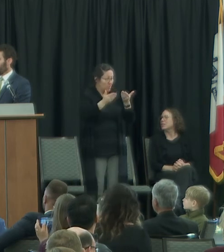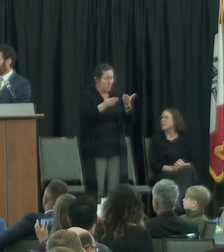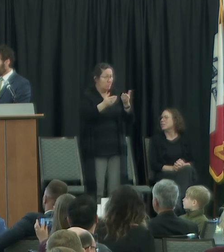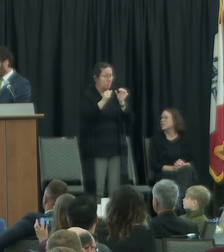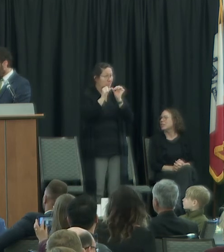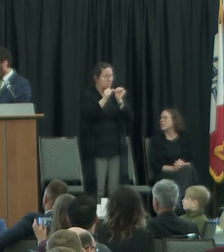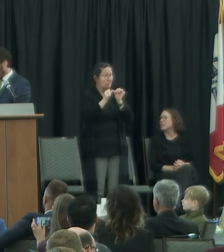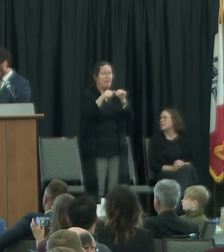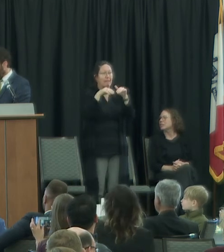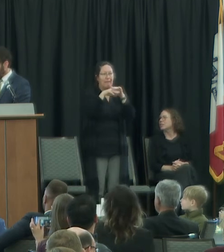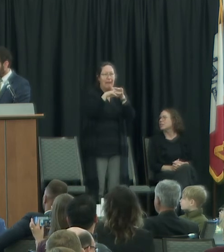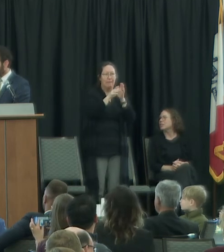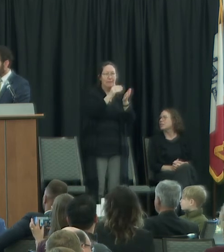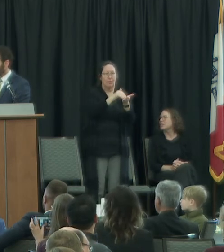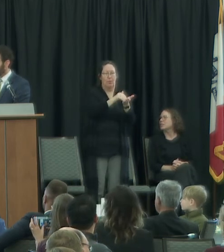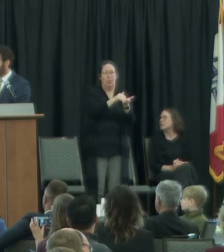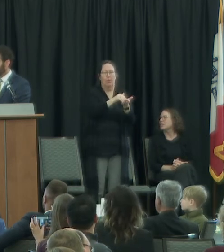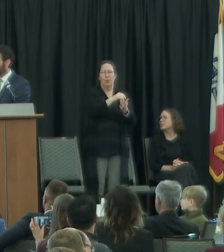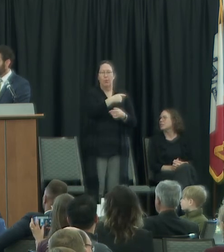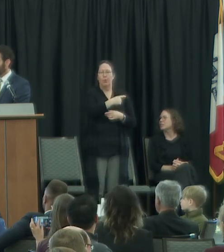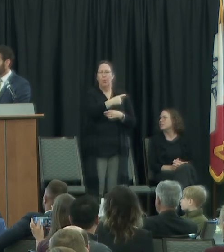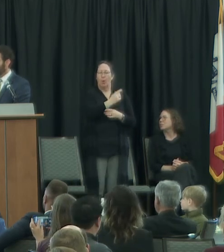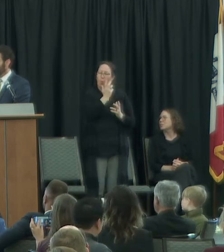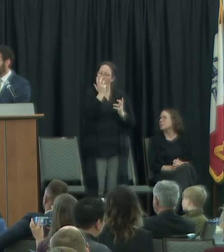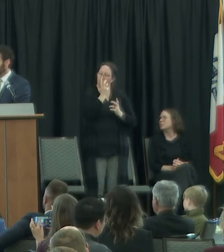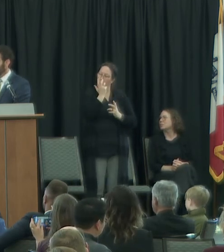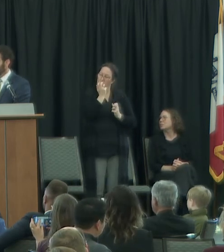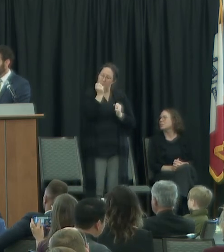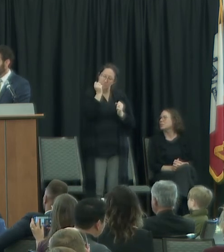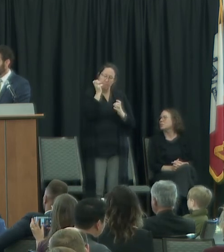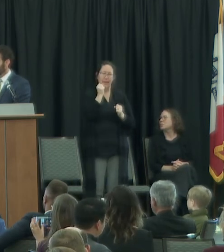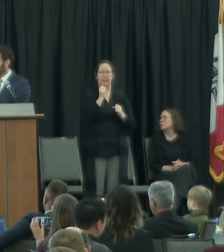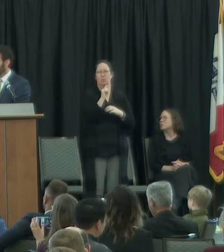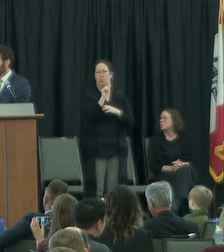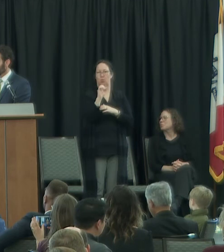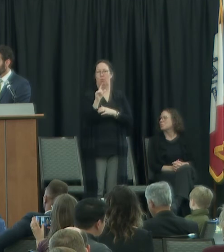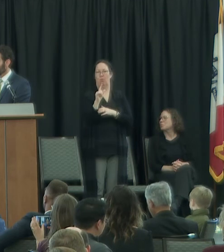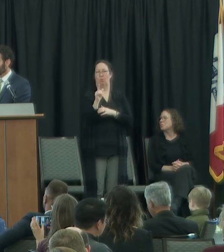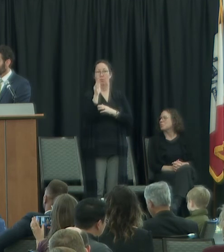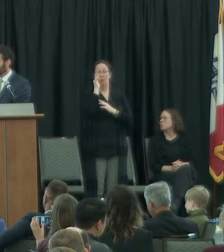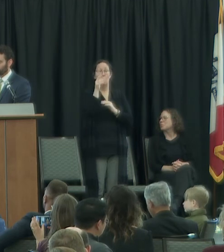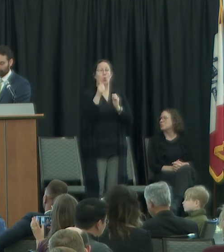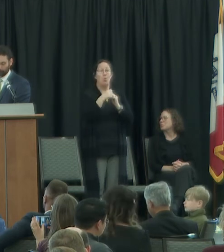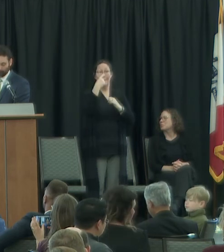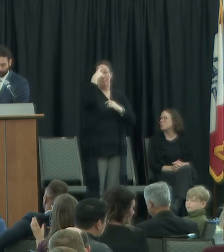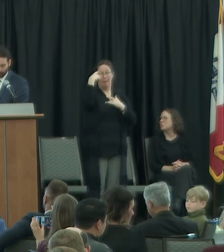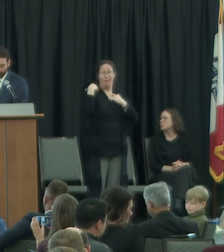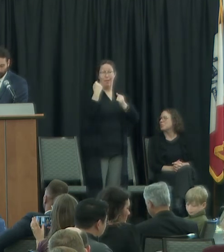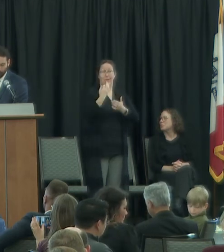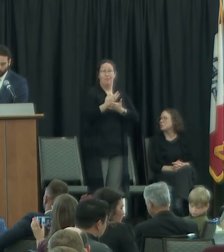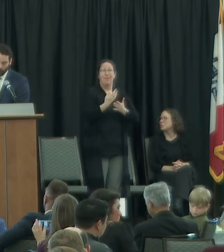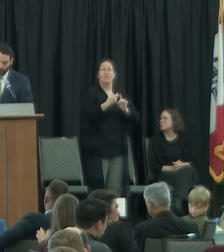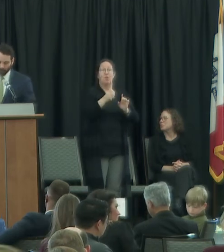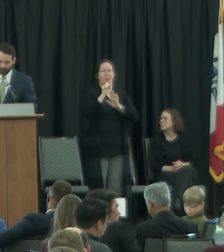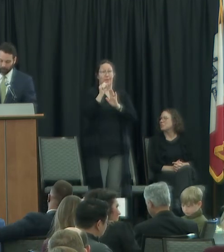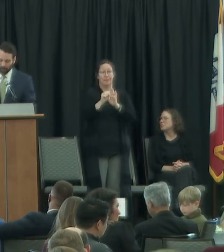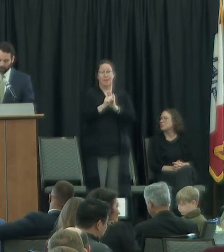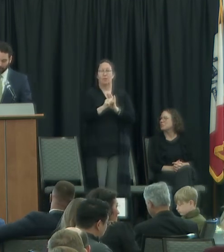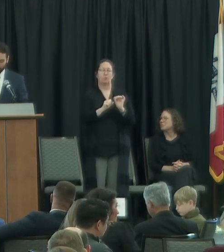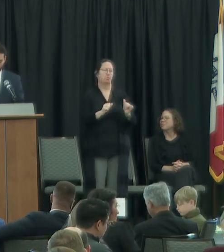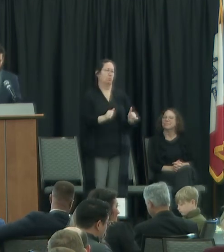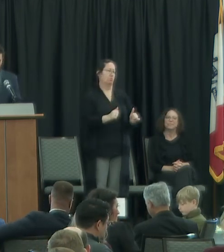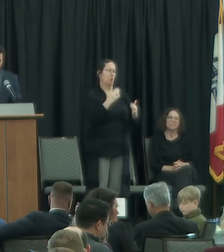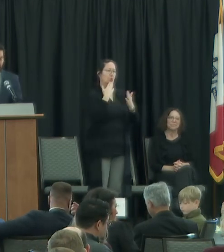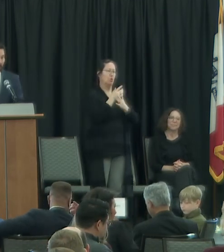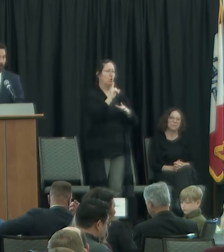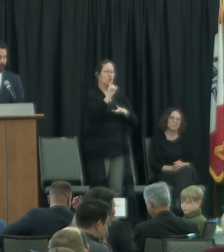the Access Center, which is an incredible tool, going forward with mental health dollars from the state? Great question, and that's